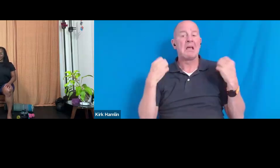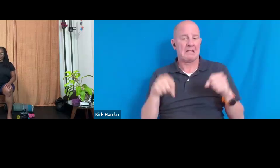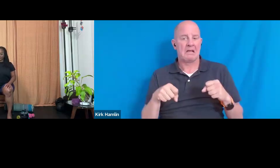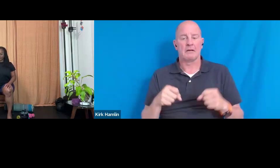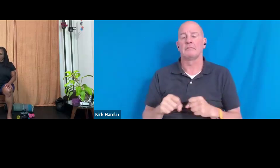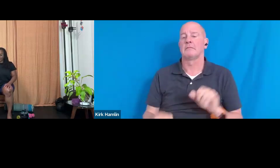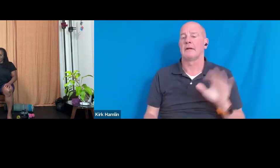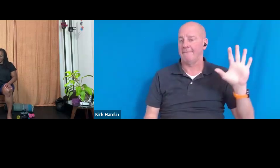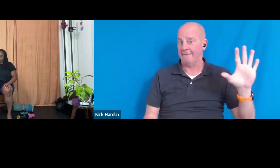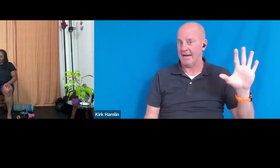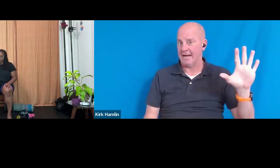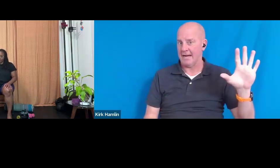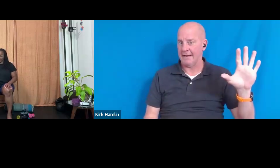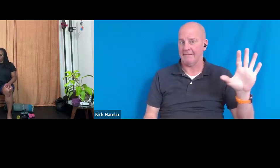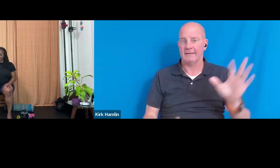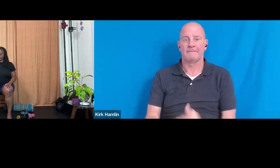5,